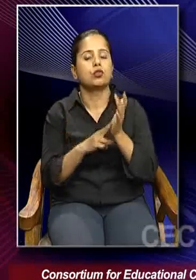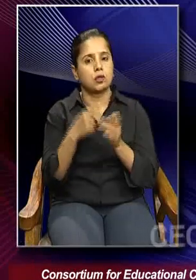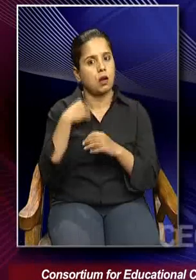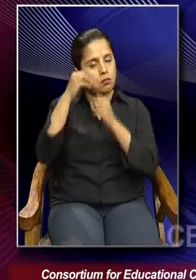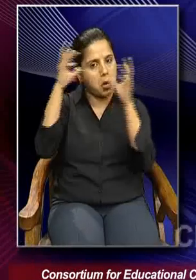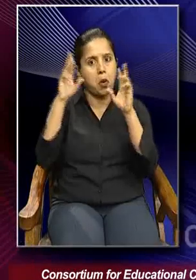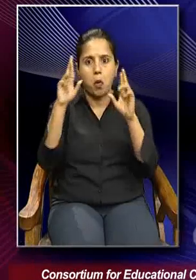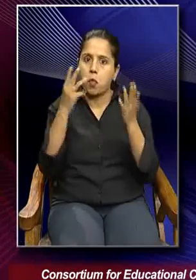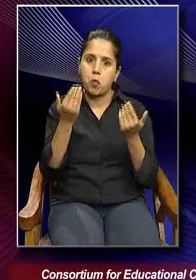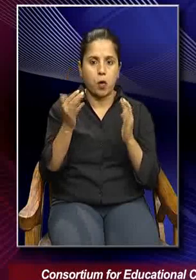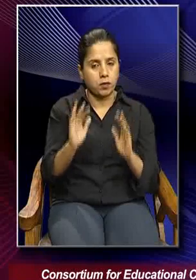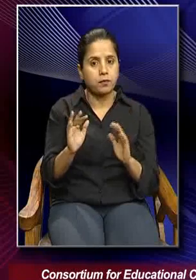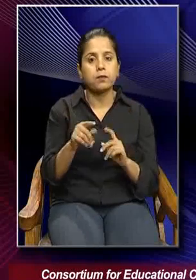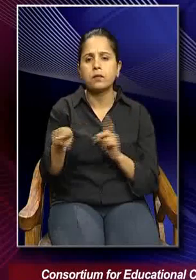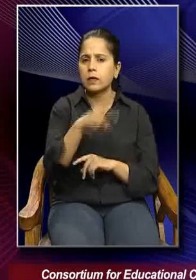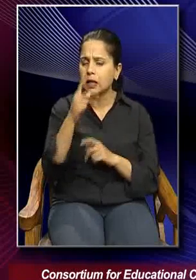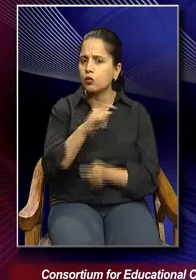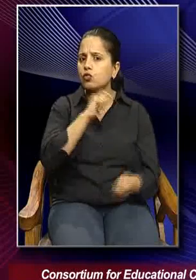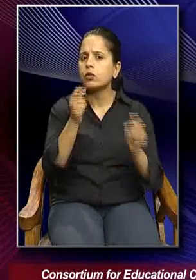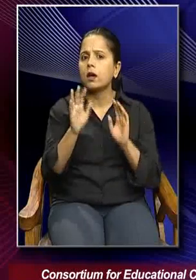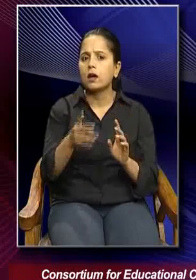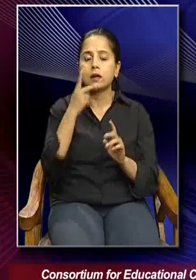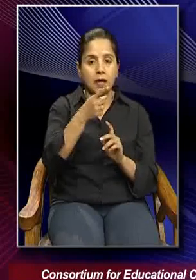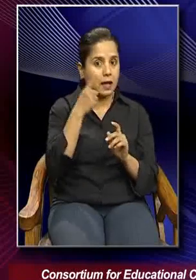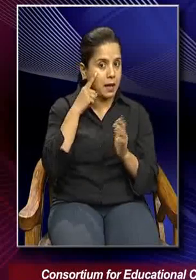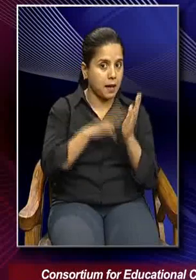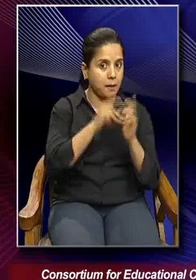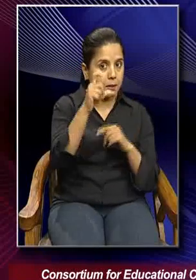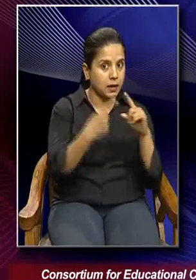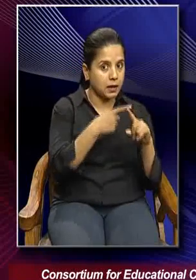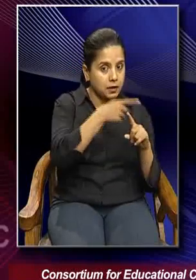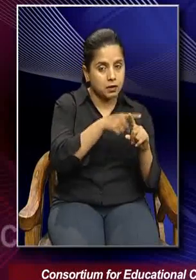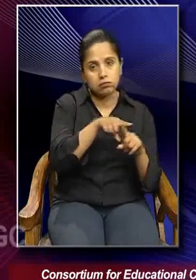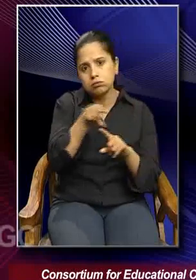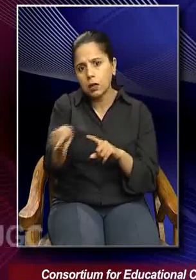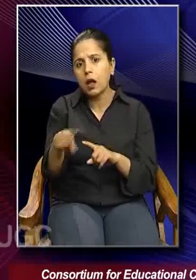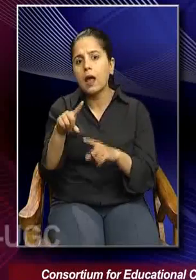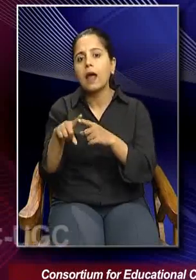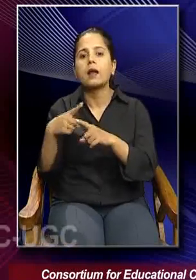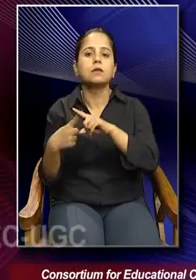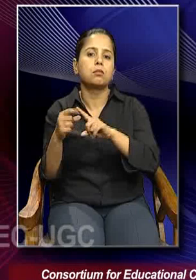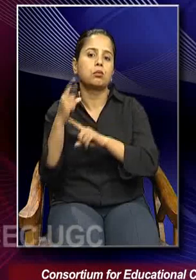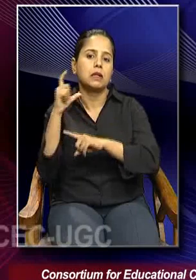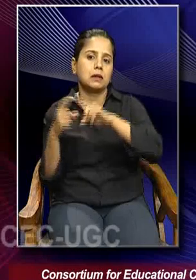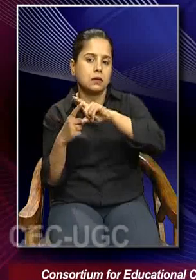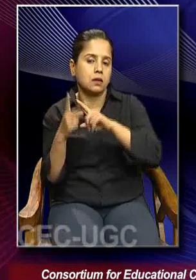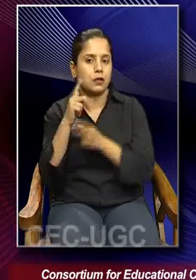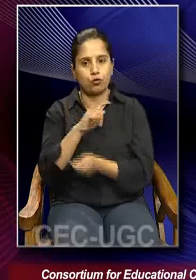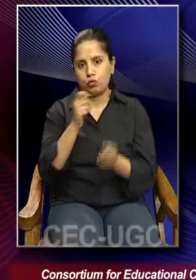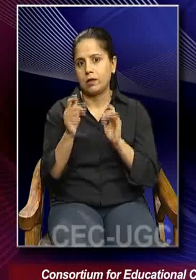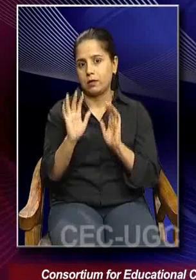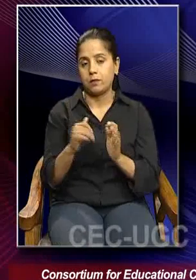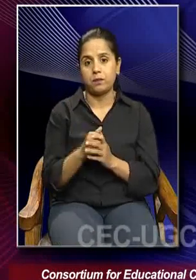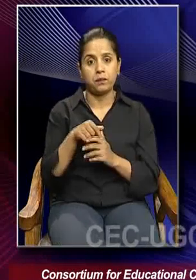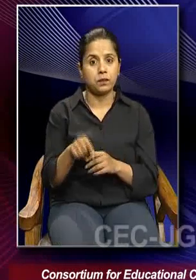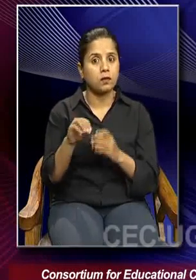Fine. So, there is a change from implicit to being explicit. So,